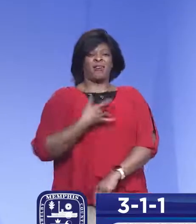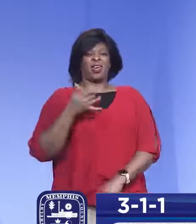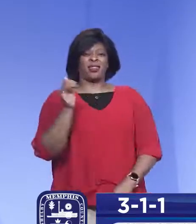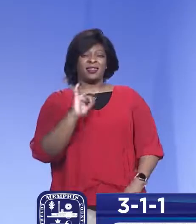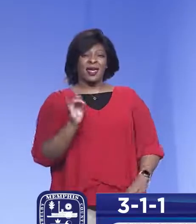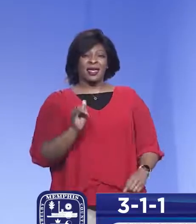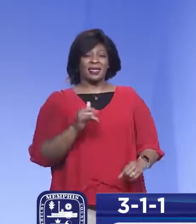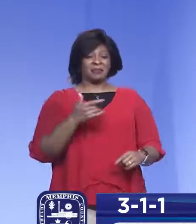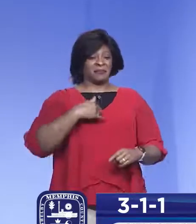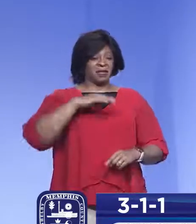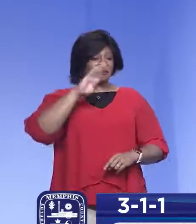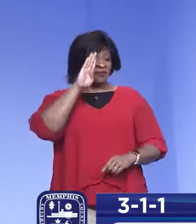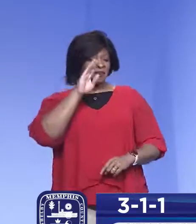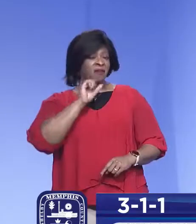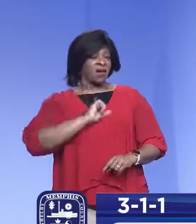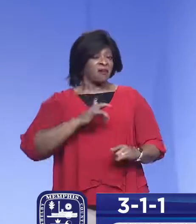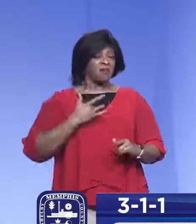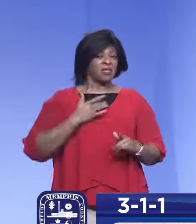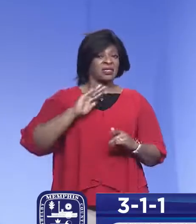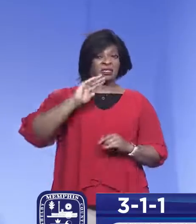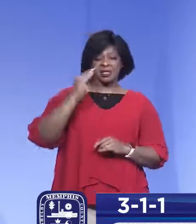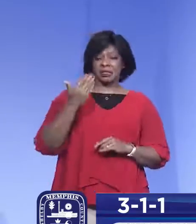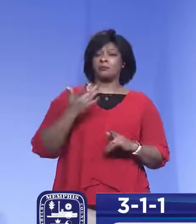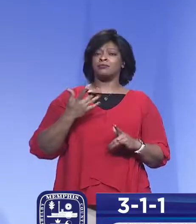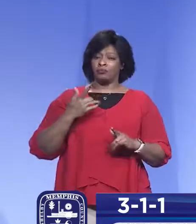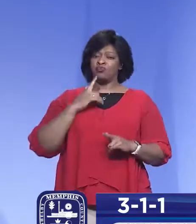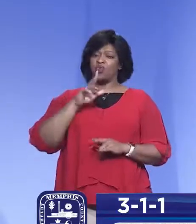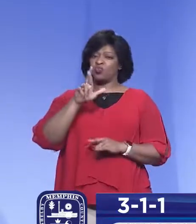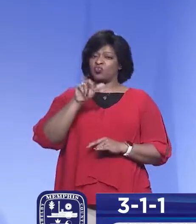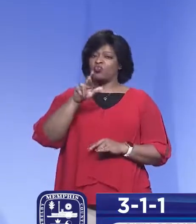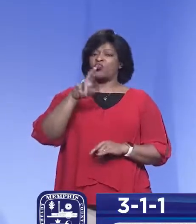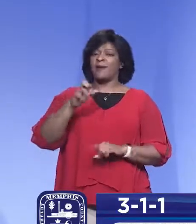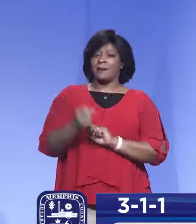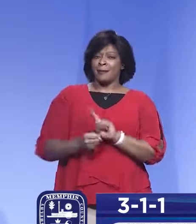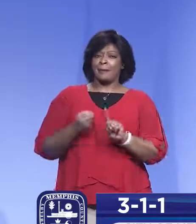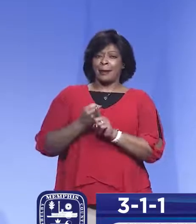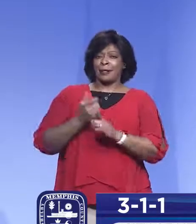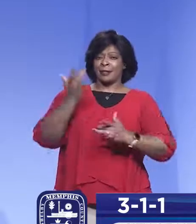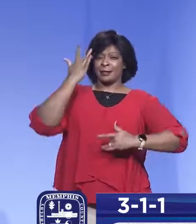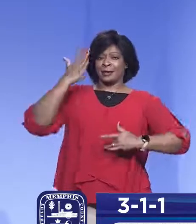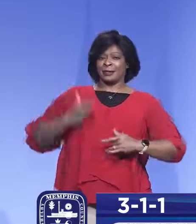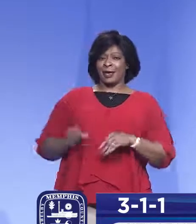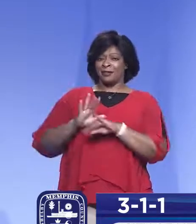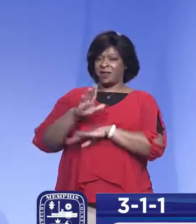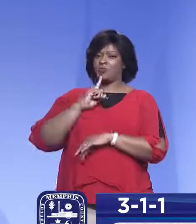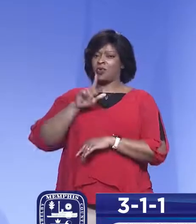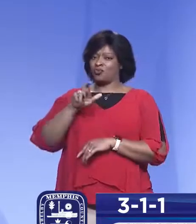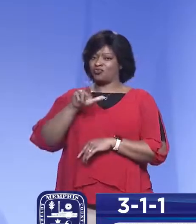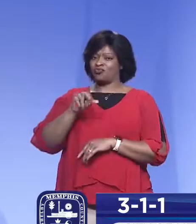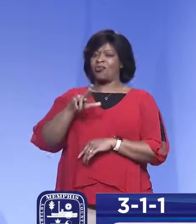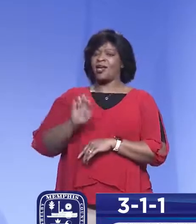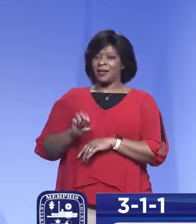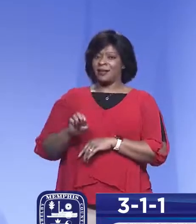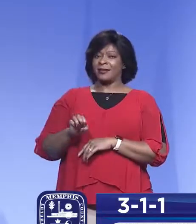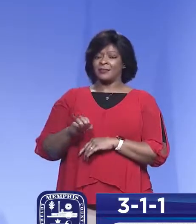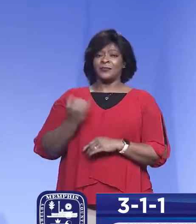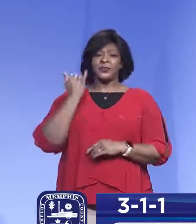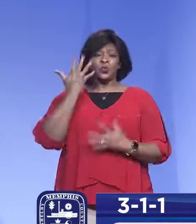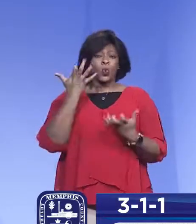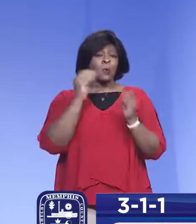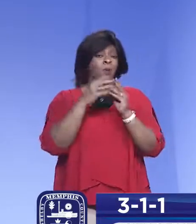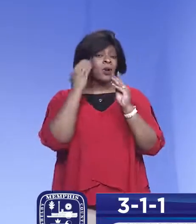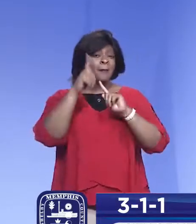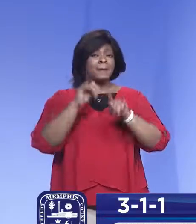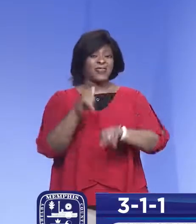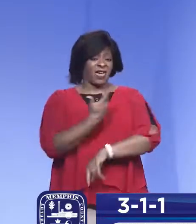The symptoms so far seem to be incredibly rare if anyone has any ill side effects. So if you're looking for information